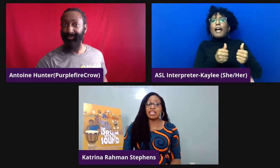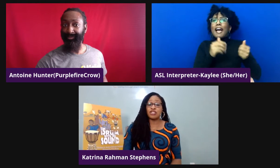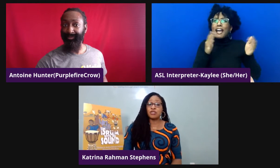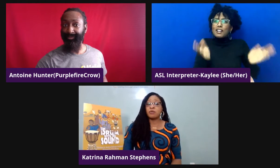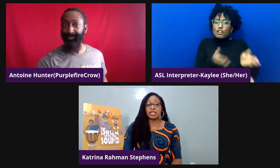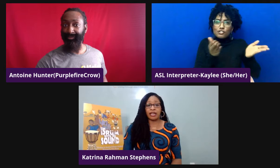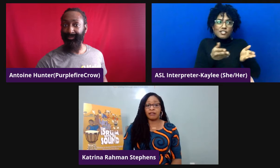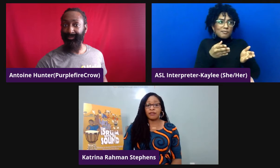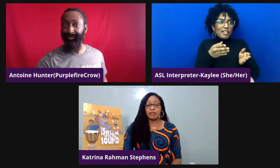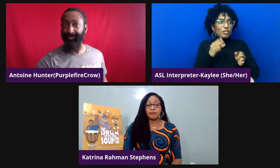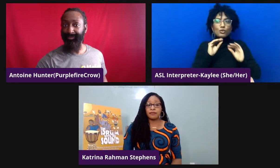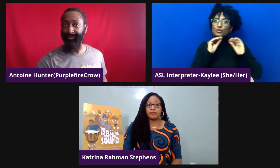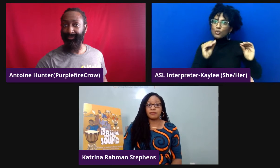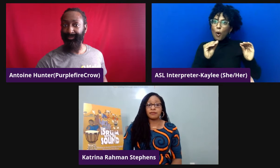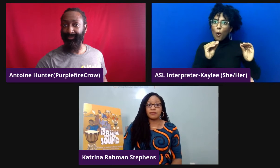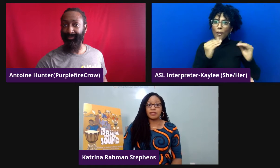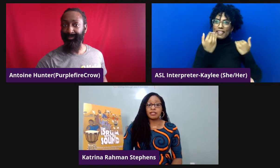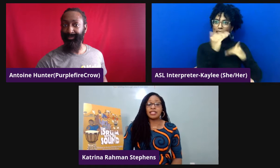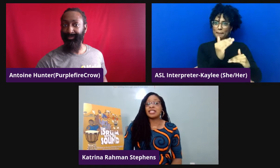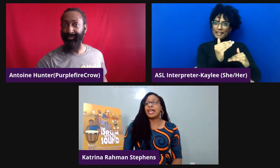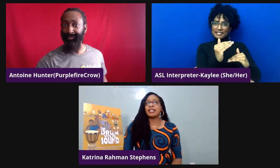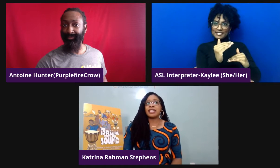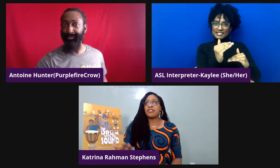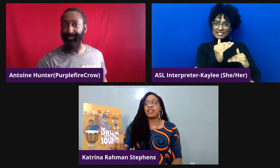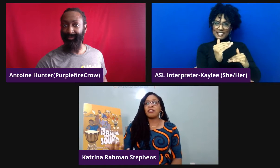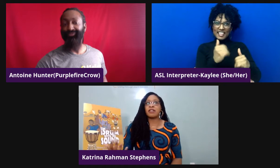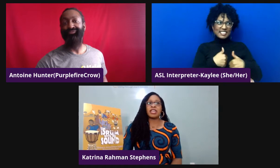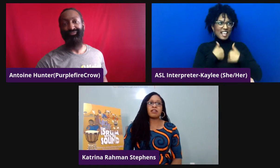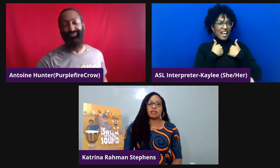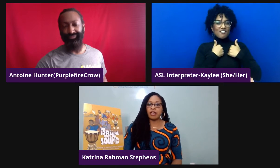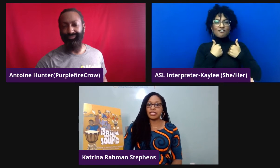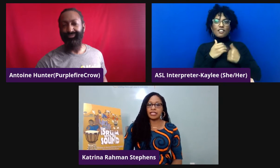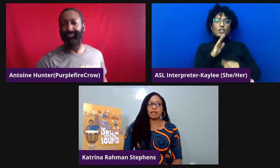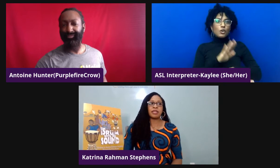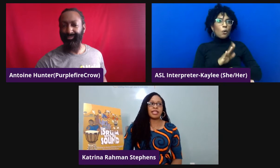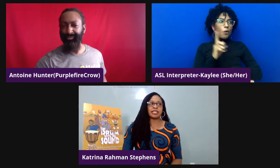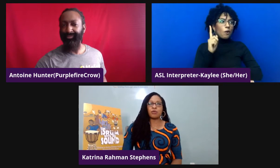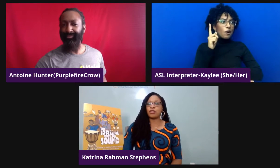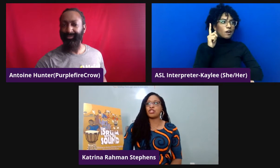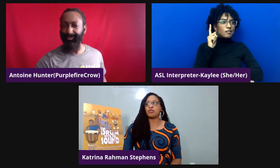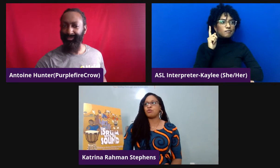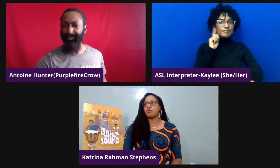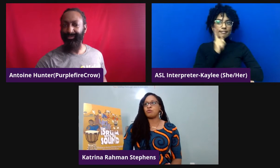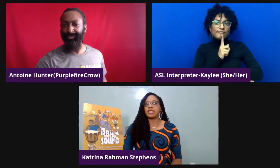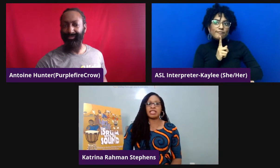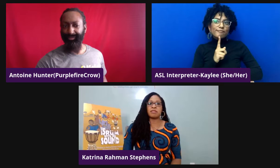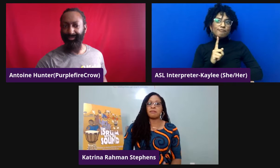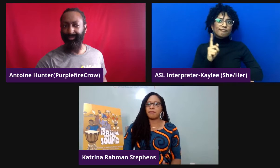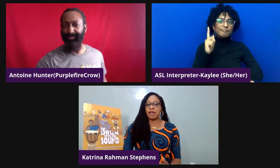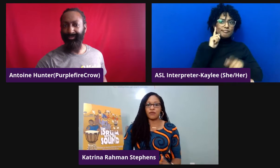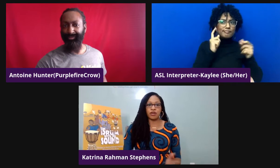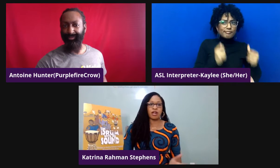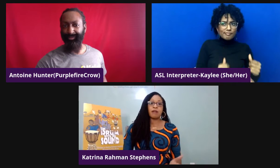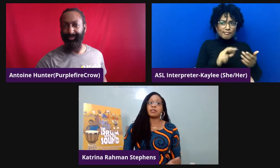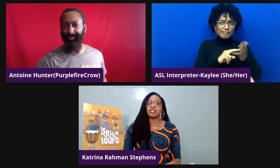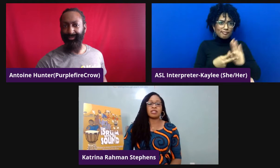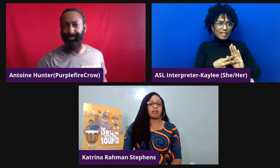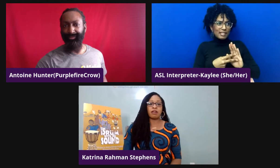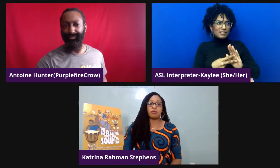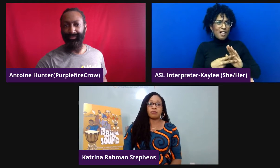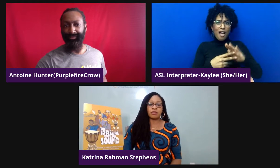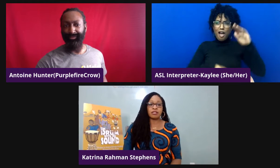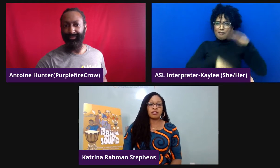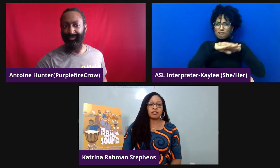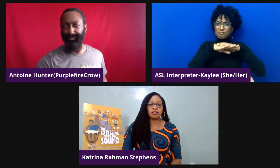that they can do in life. To not look at their hearing loss as something that's going to keep them back from accomplishing